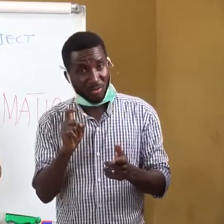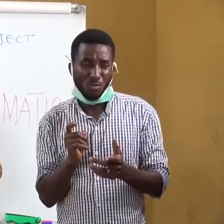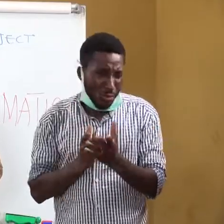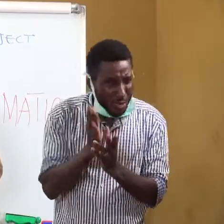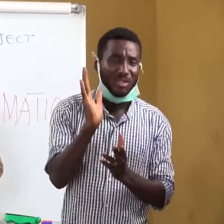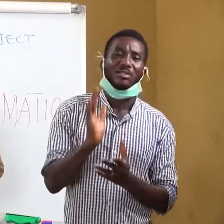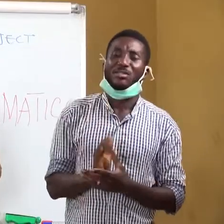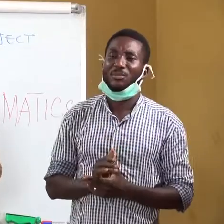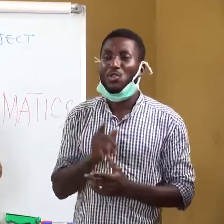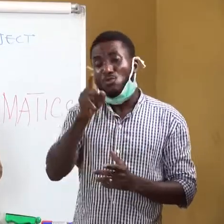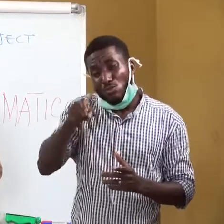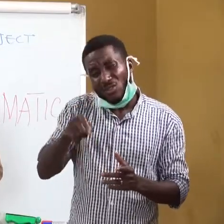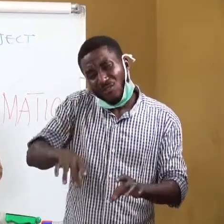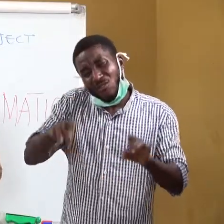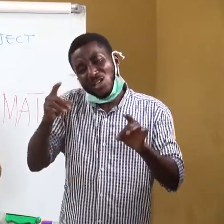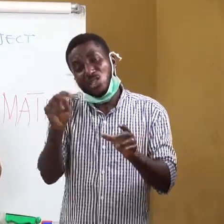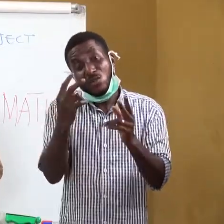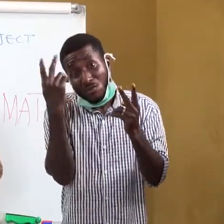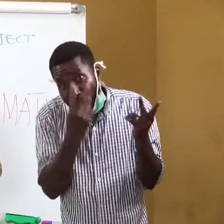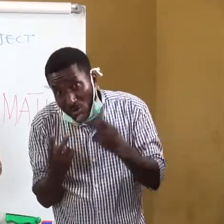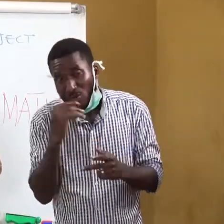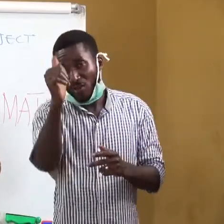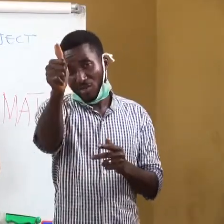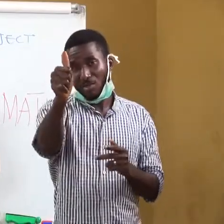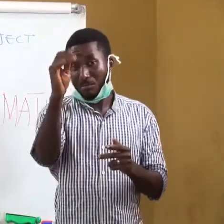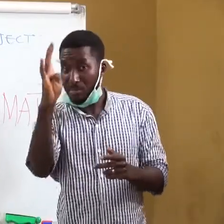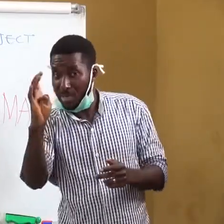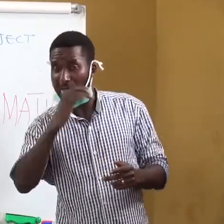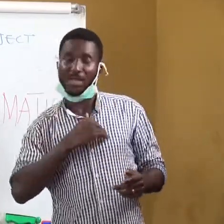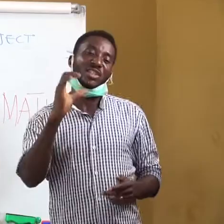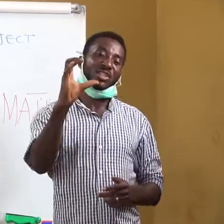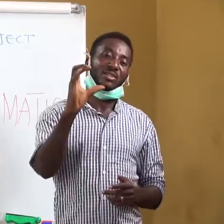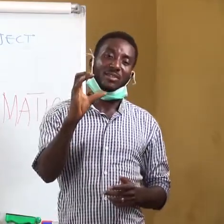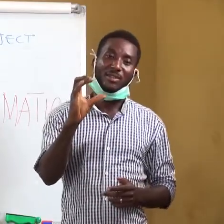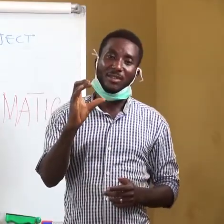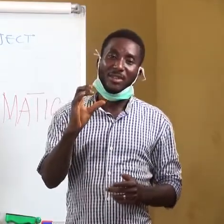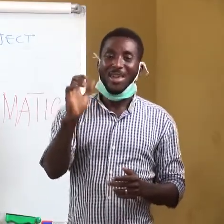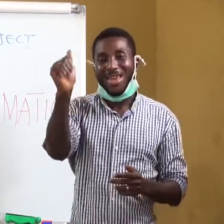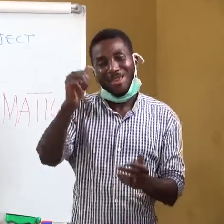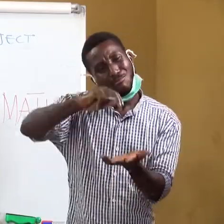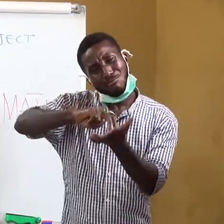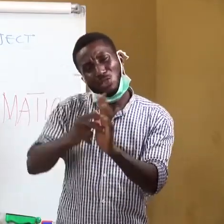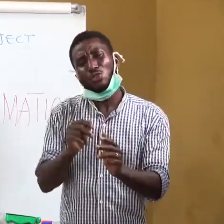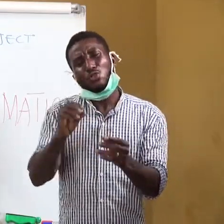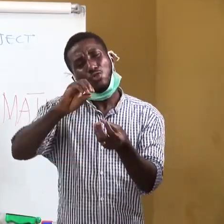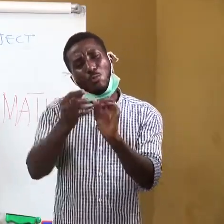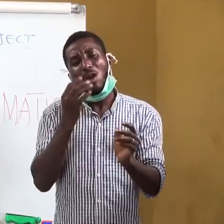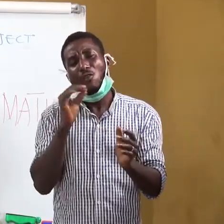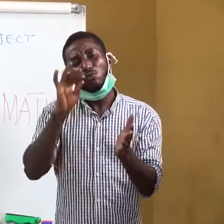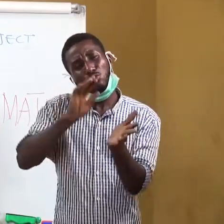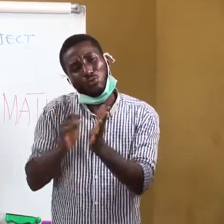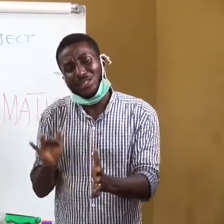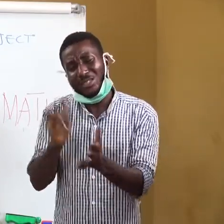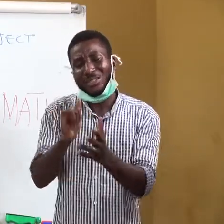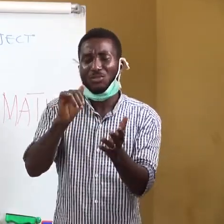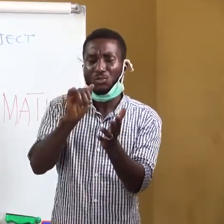correctly, you must find the value of A, B, and C. A means number of students that